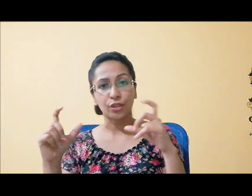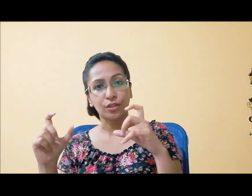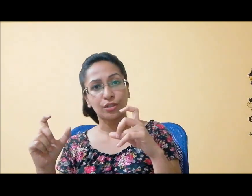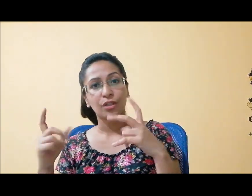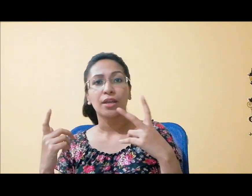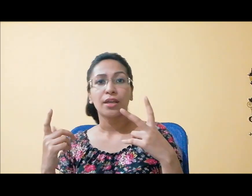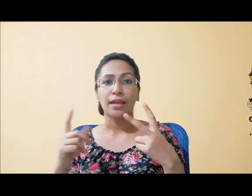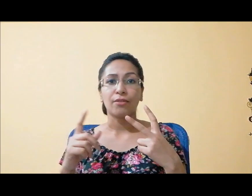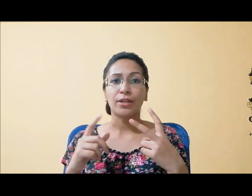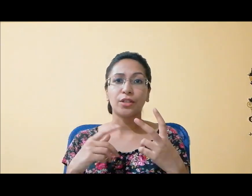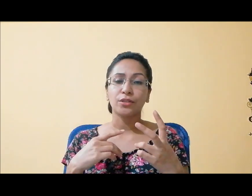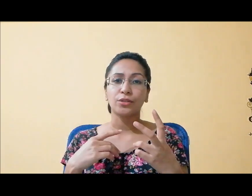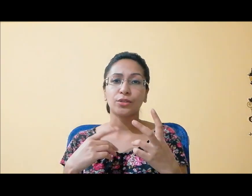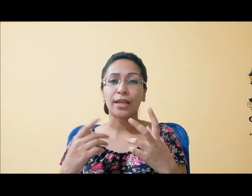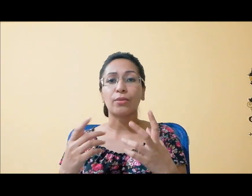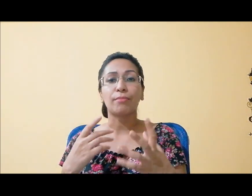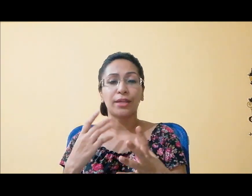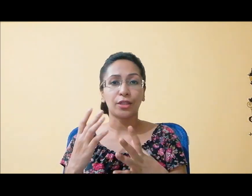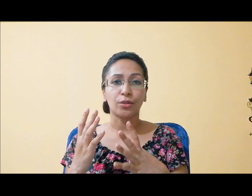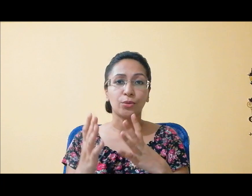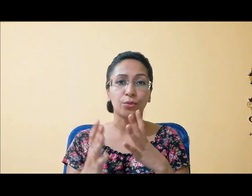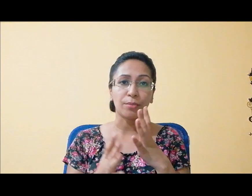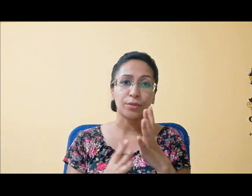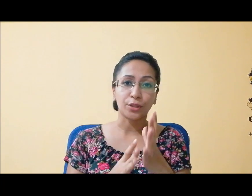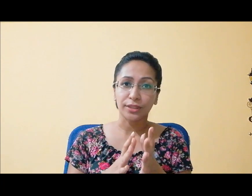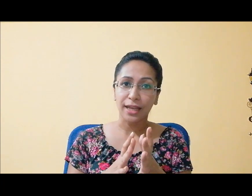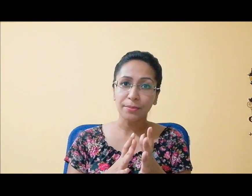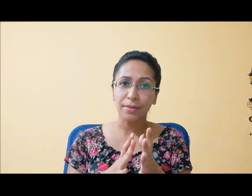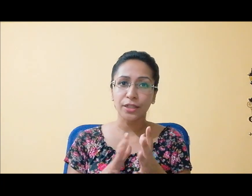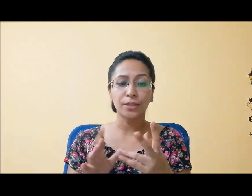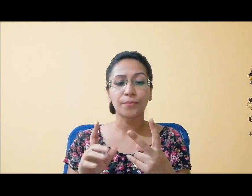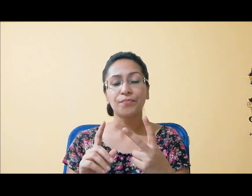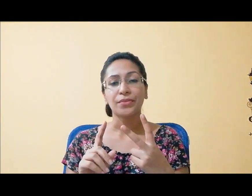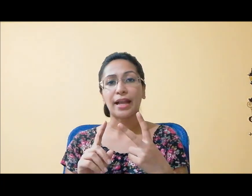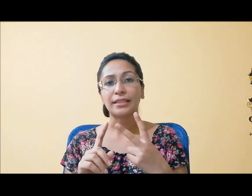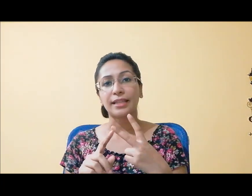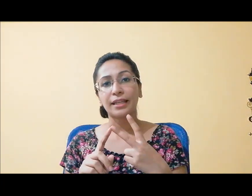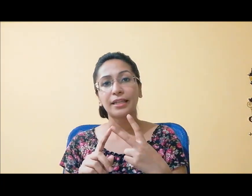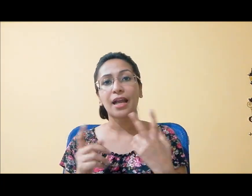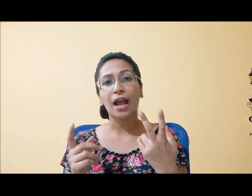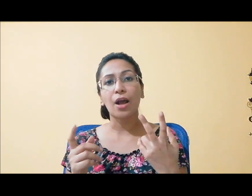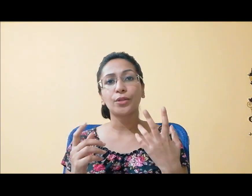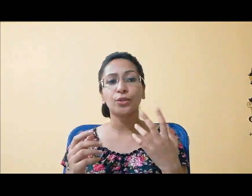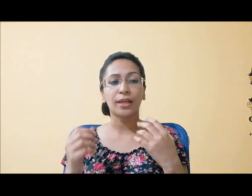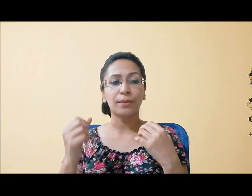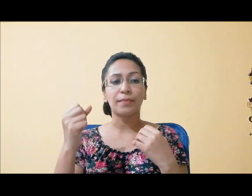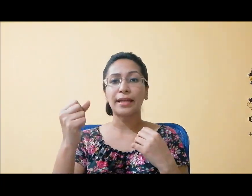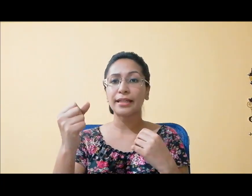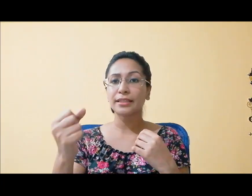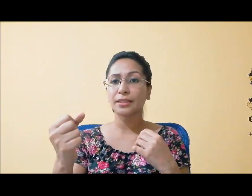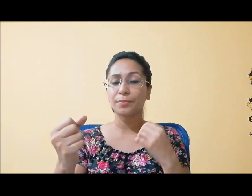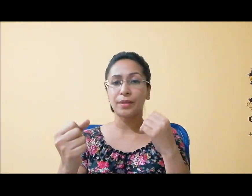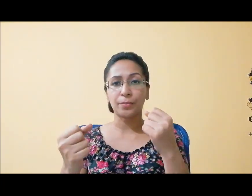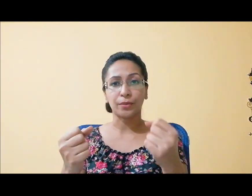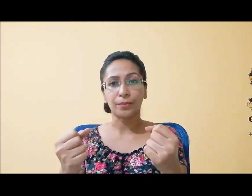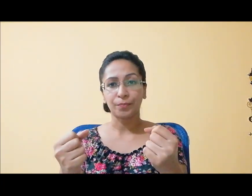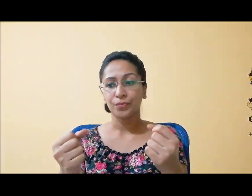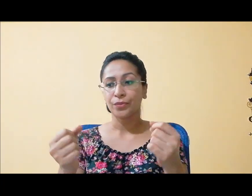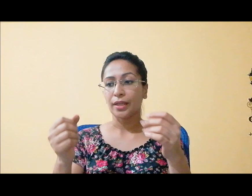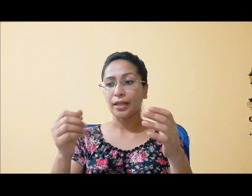pictures, and that will make you able to sign better, and second, how you can place people in